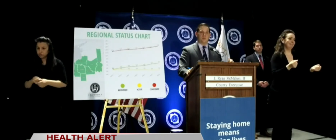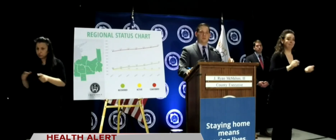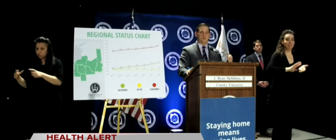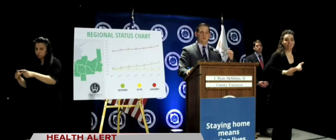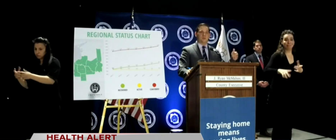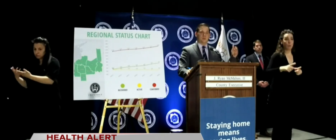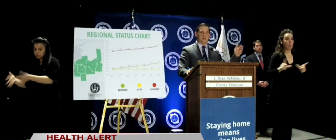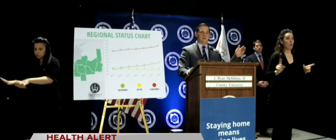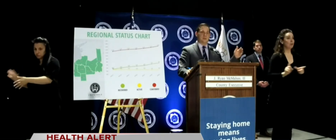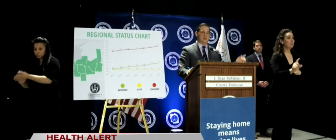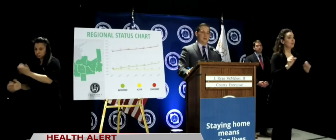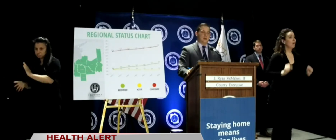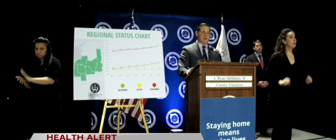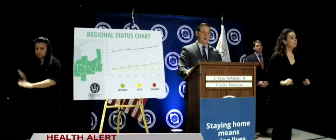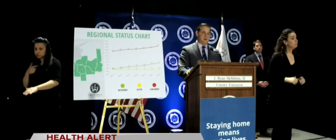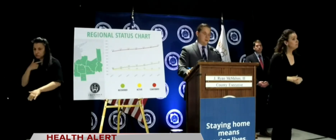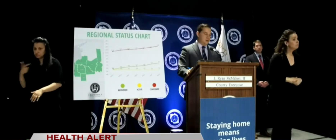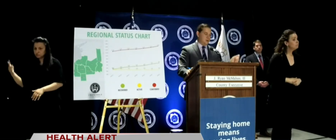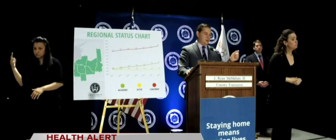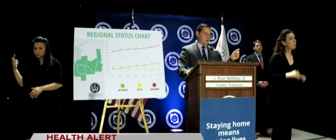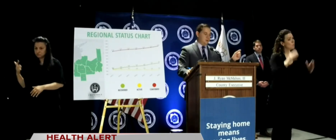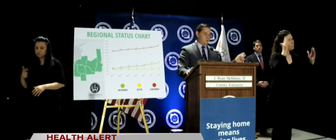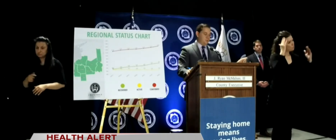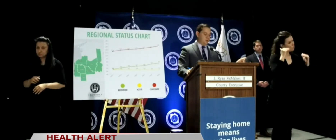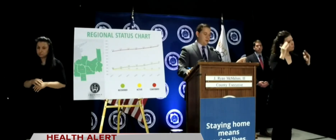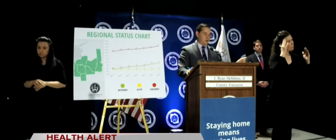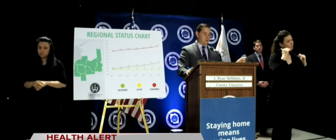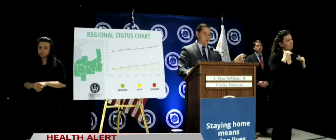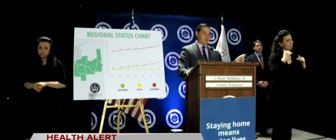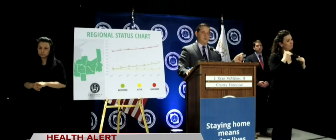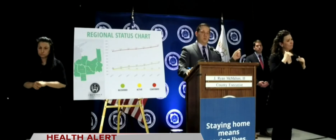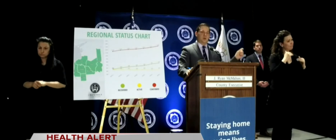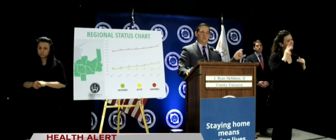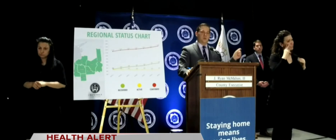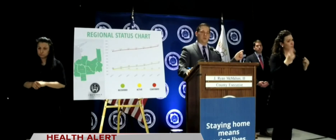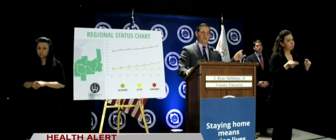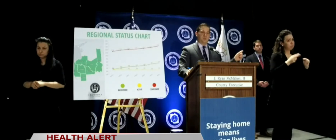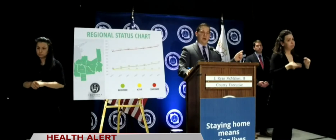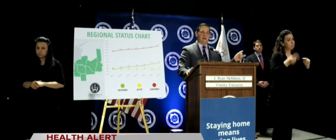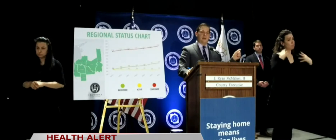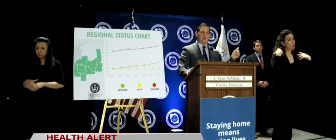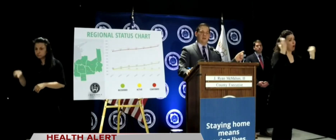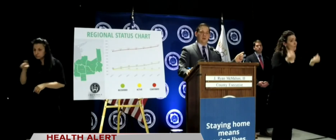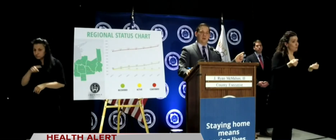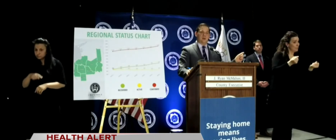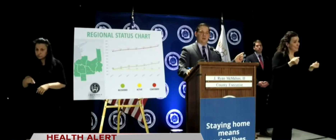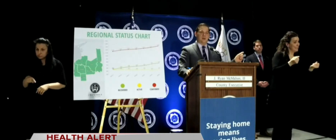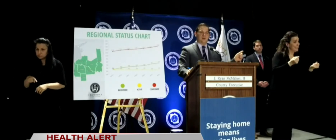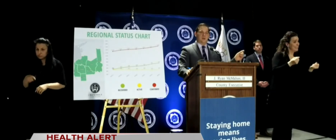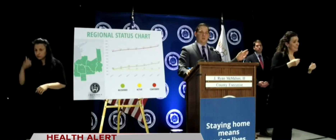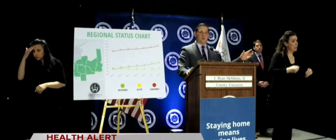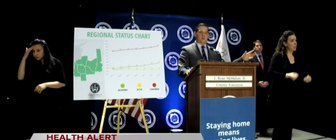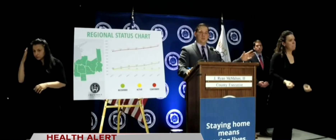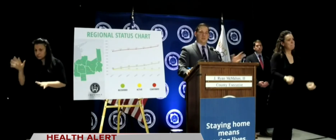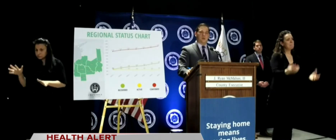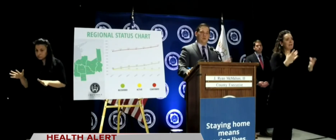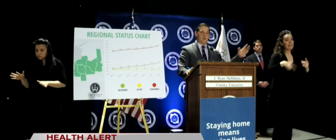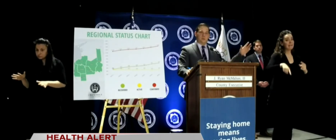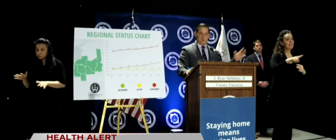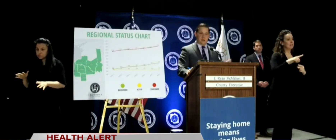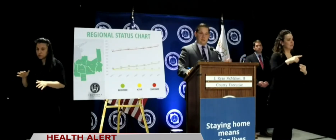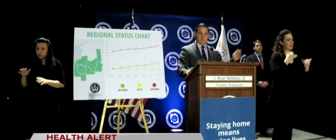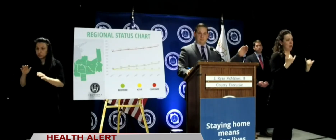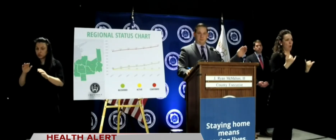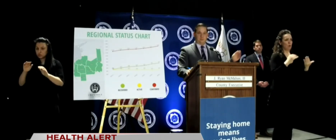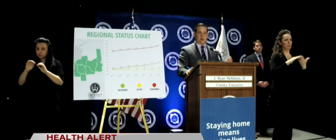be in a position to be released. And because many of these weren't community spread, in theory, we won't see those